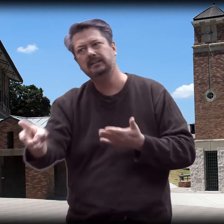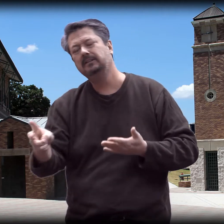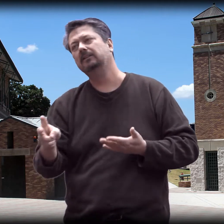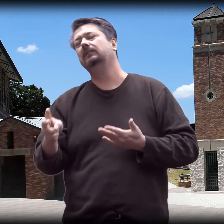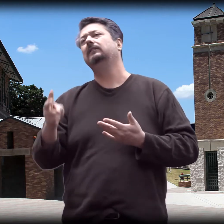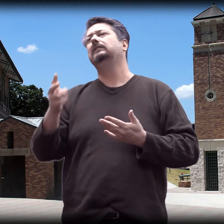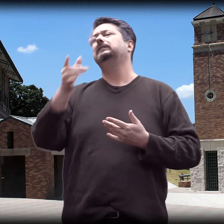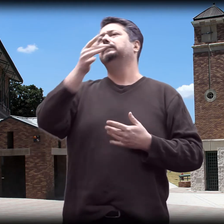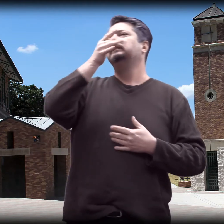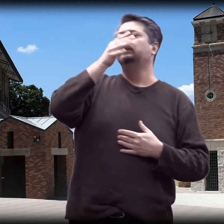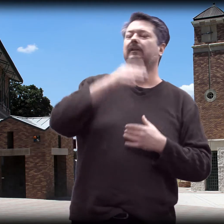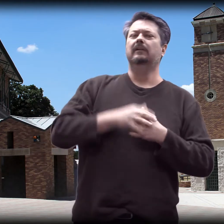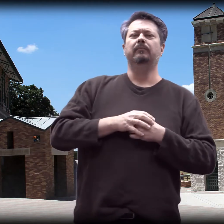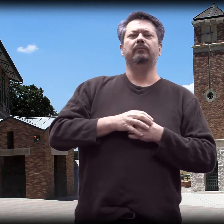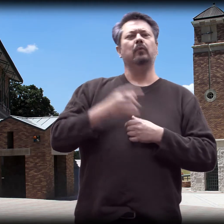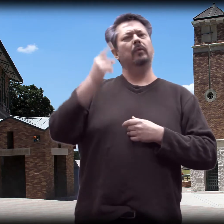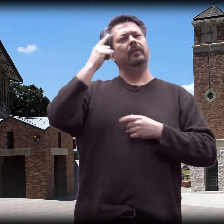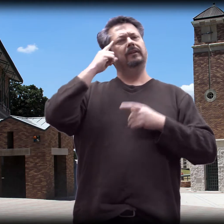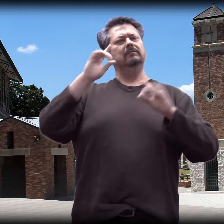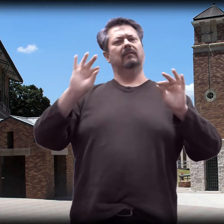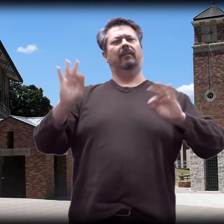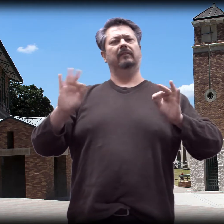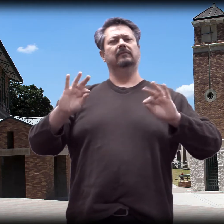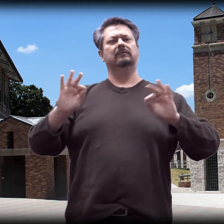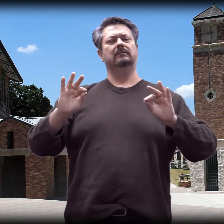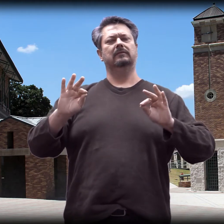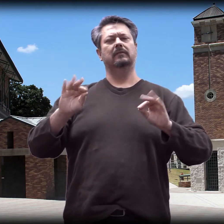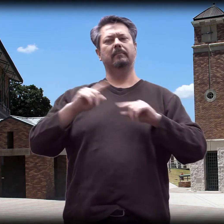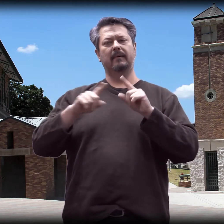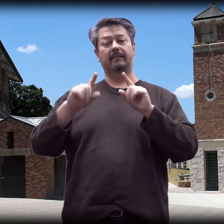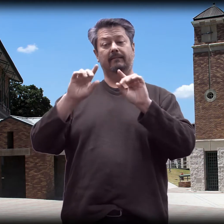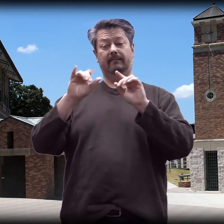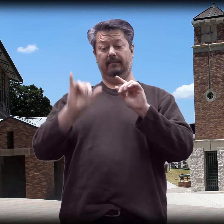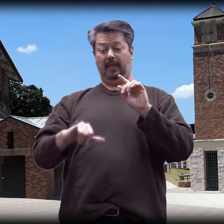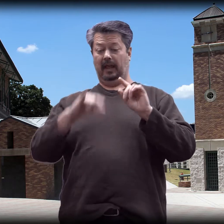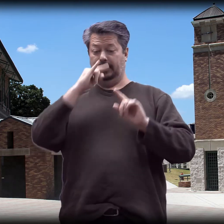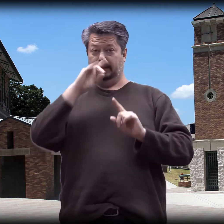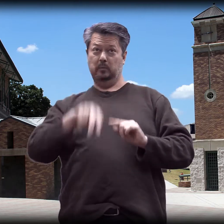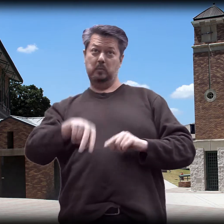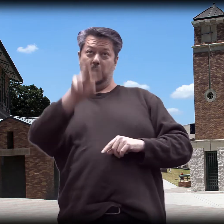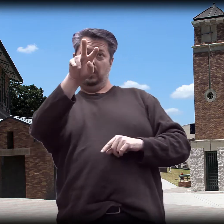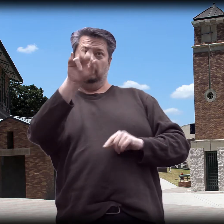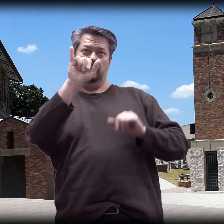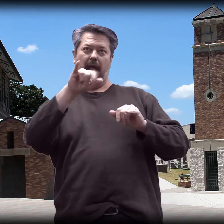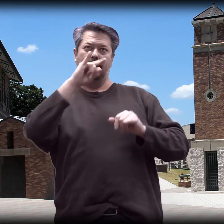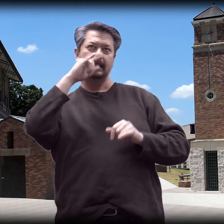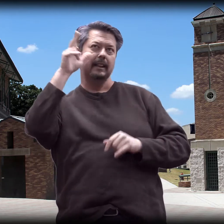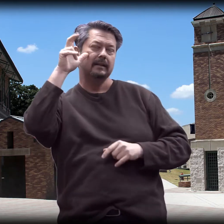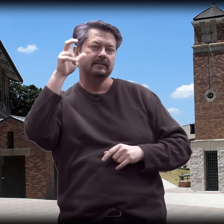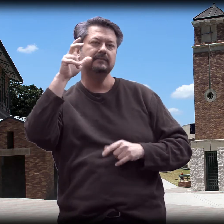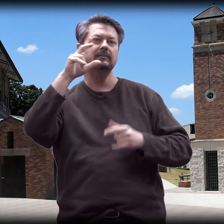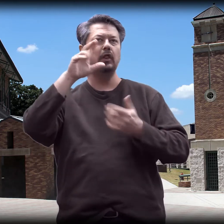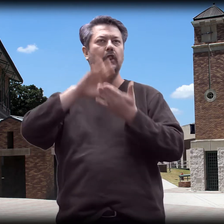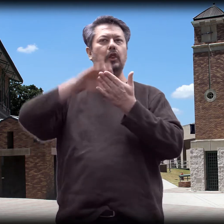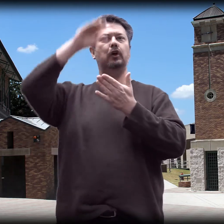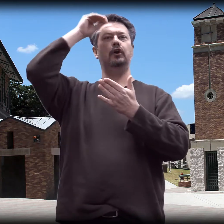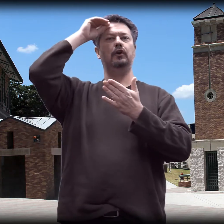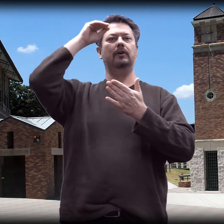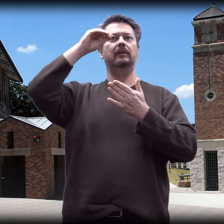of that. So when you think of that insignificant conversation, a child watching can learn. They